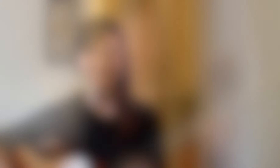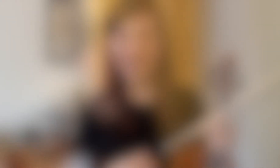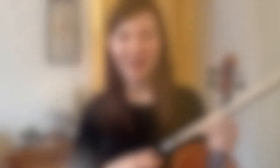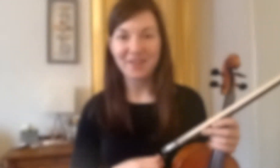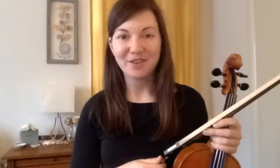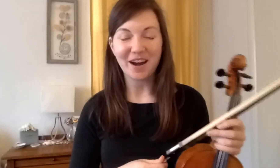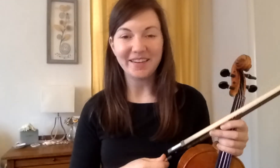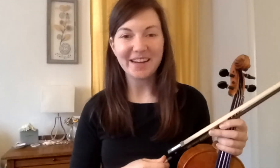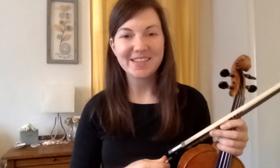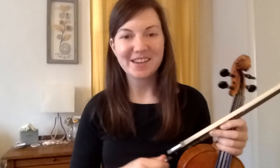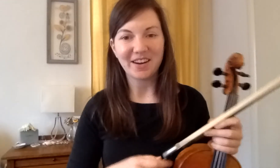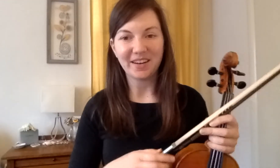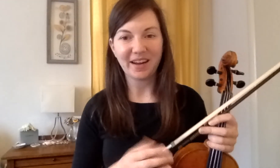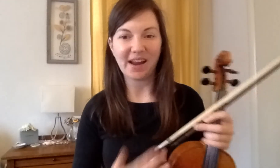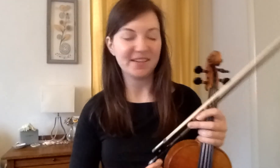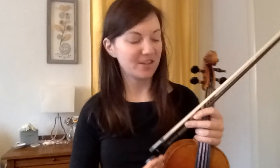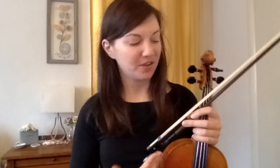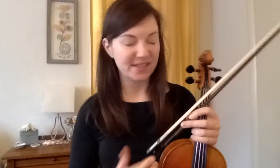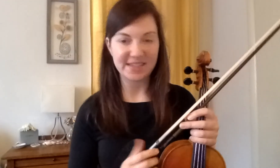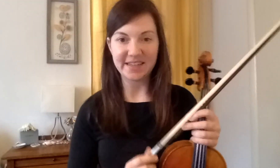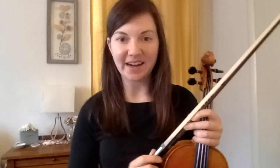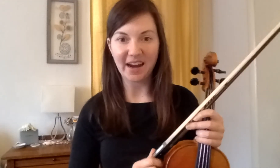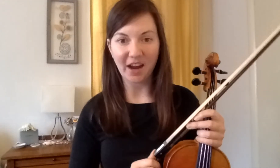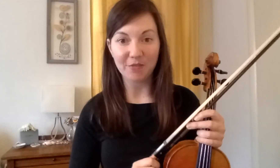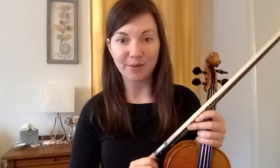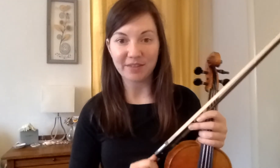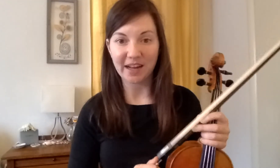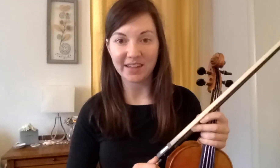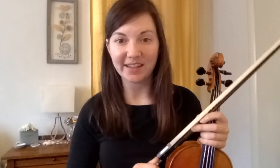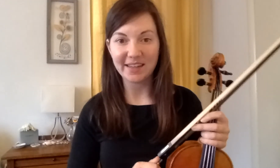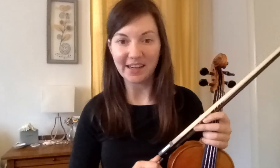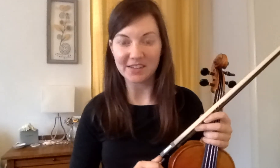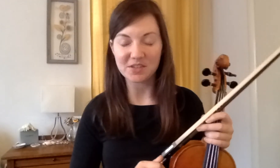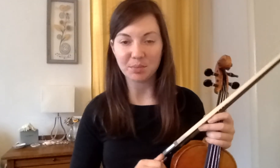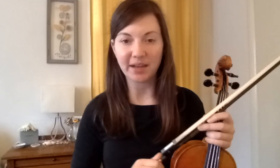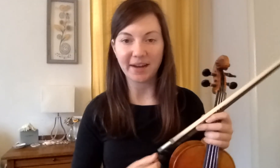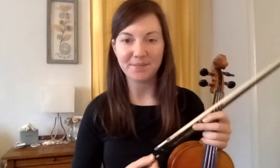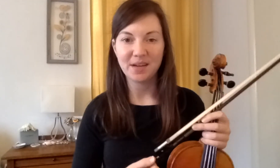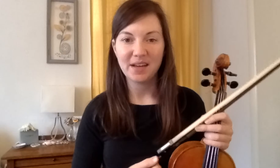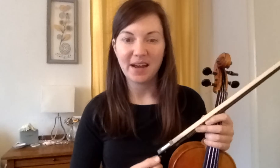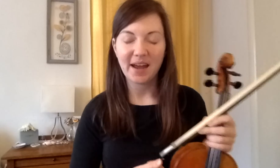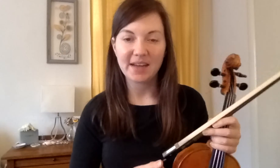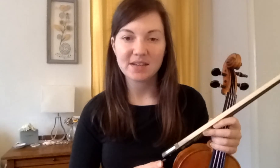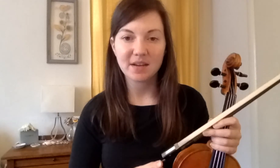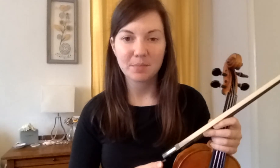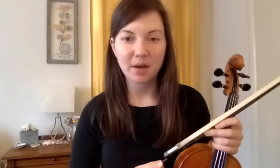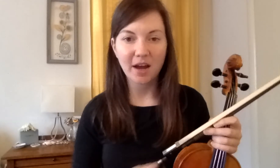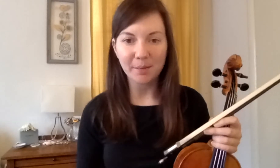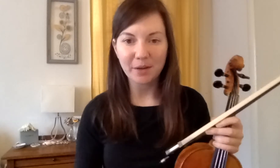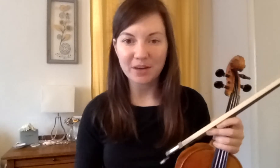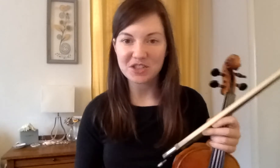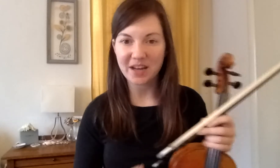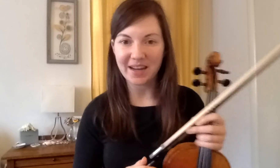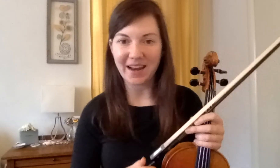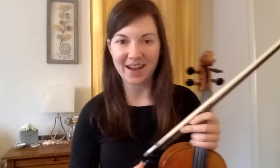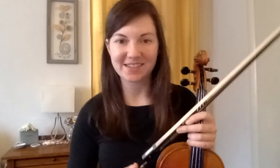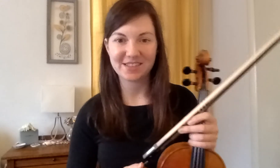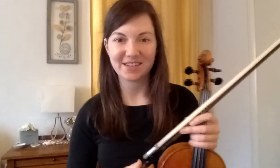Okay, for our next song, as you can see, I have my violin here to play. And a common question I get asked